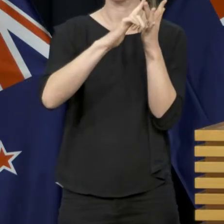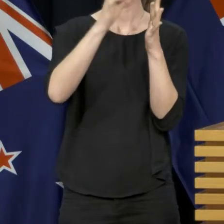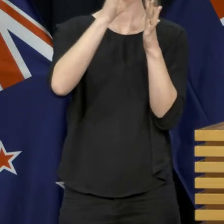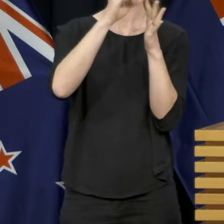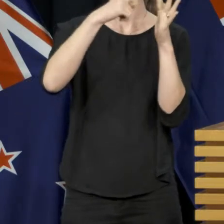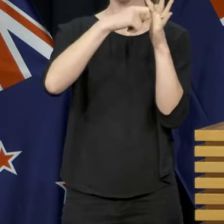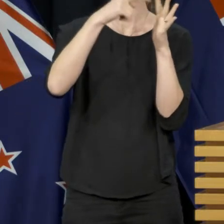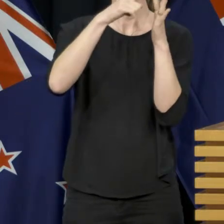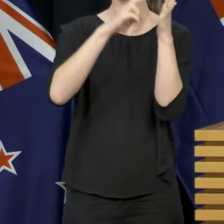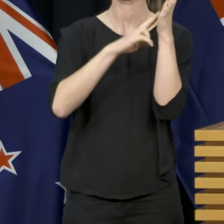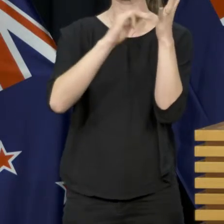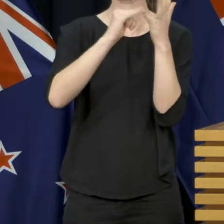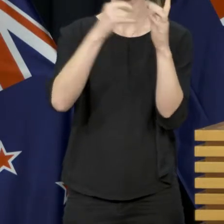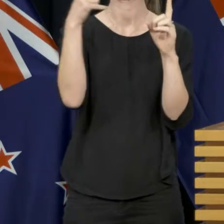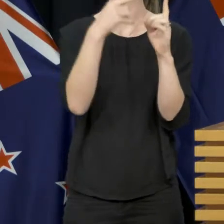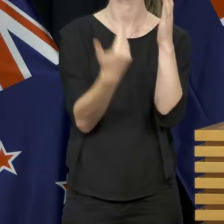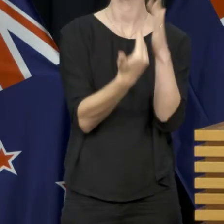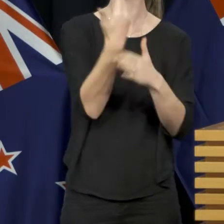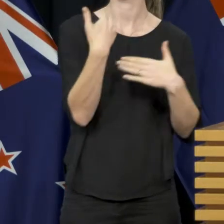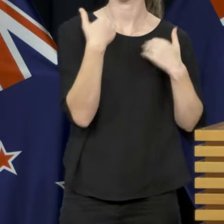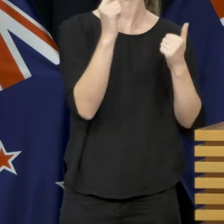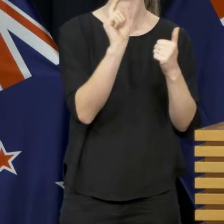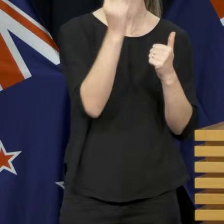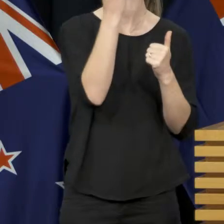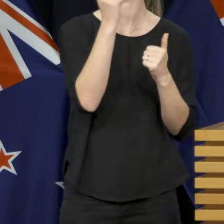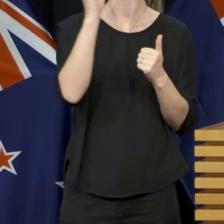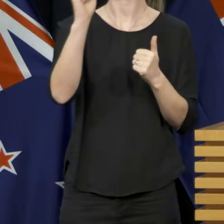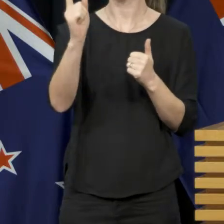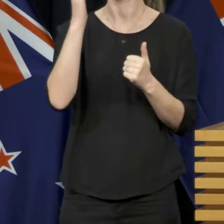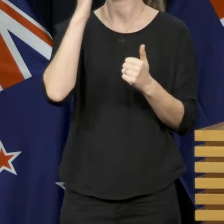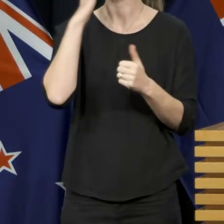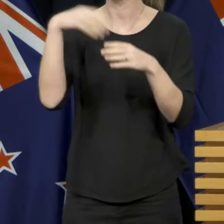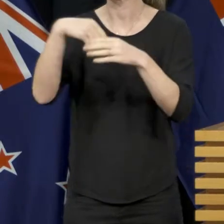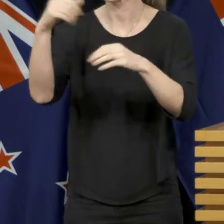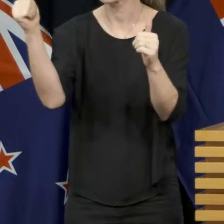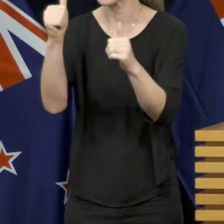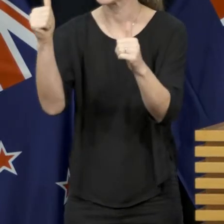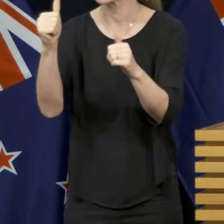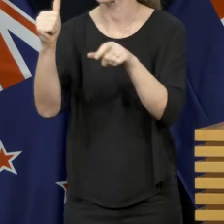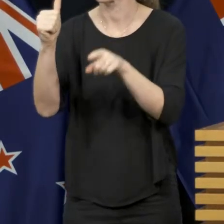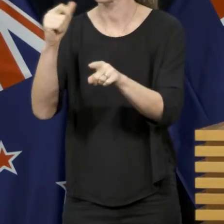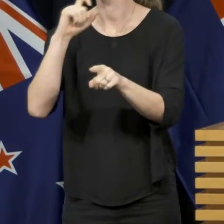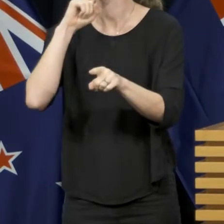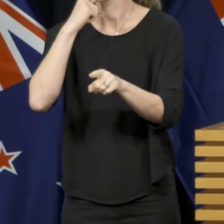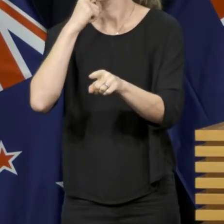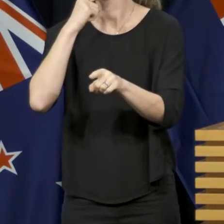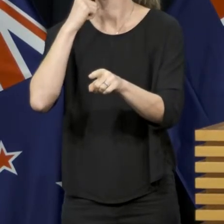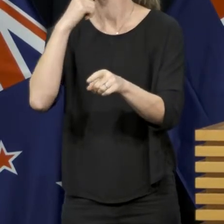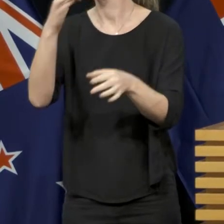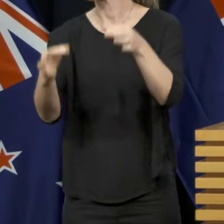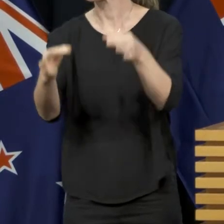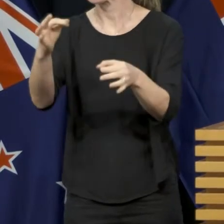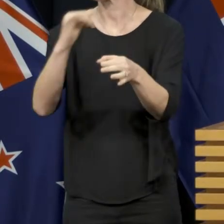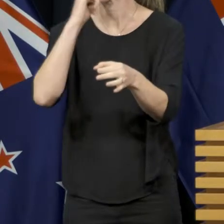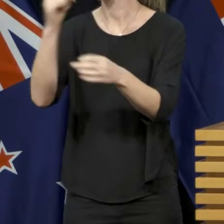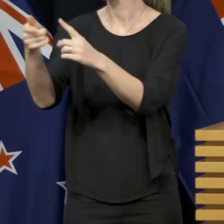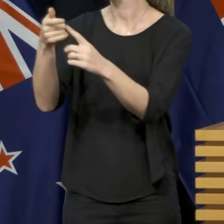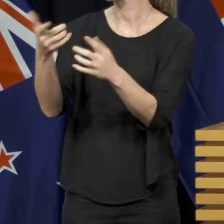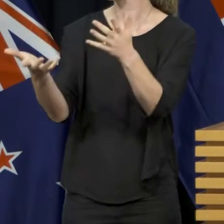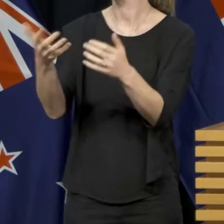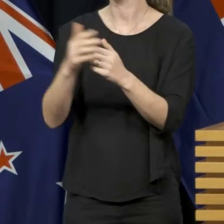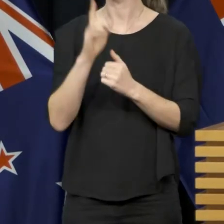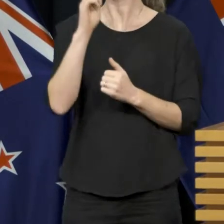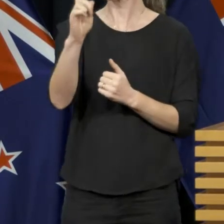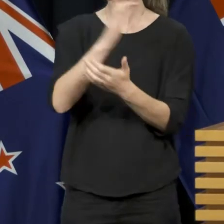be reassessing after the election. To be clear, David Clark will not be reappointed